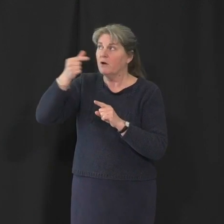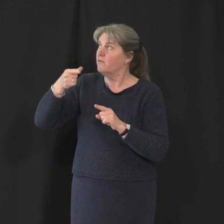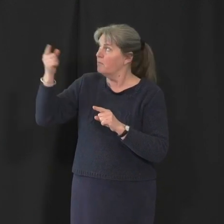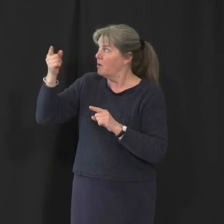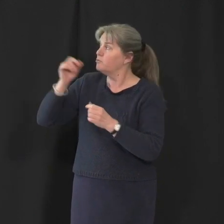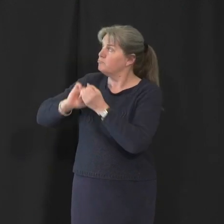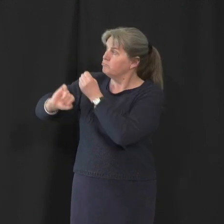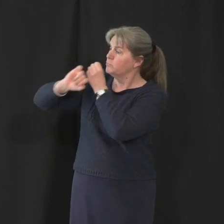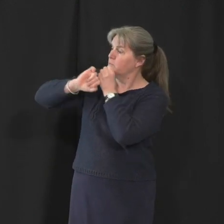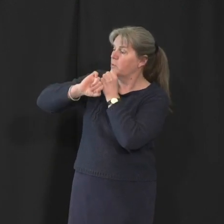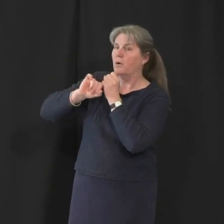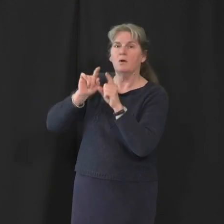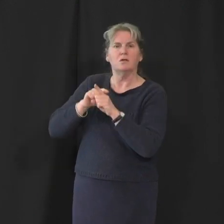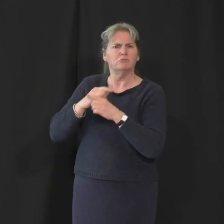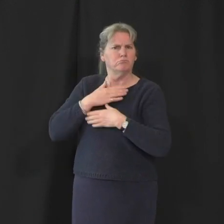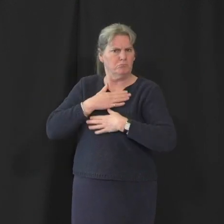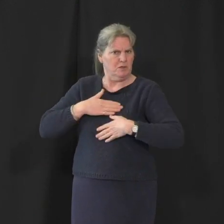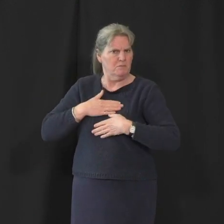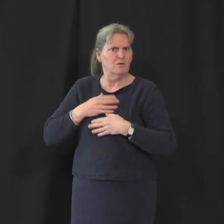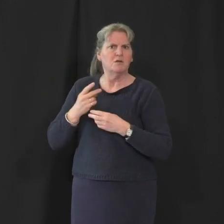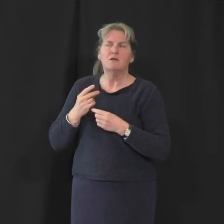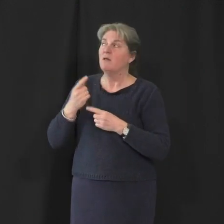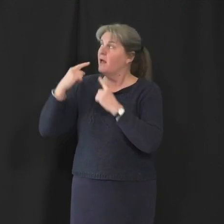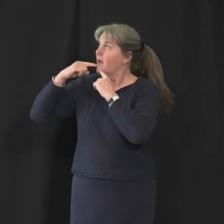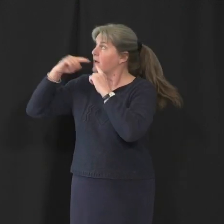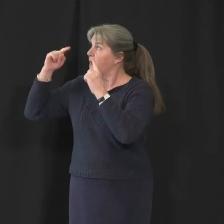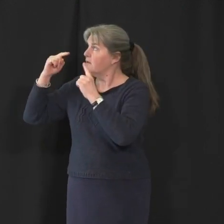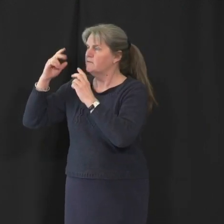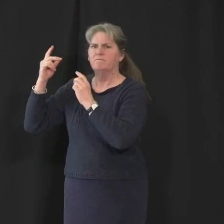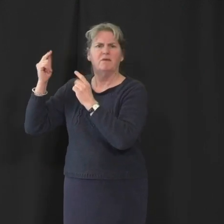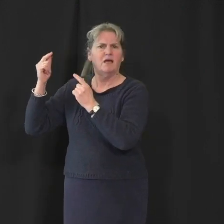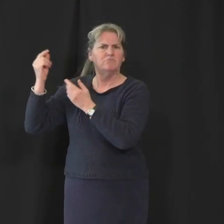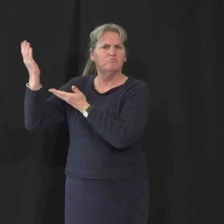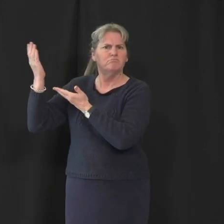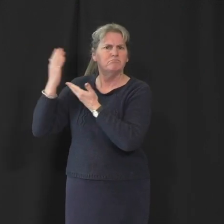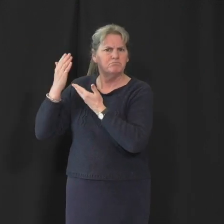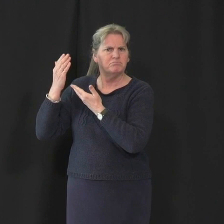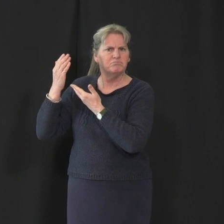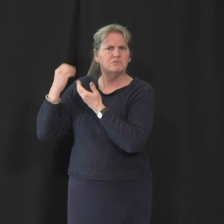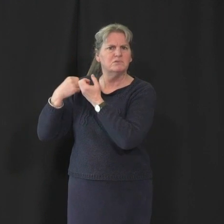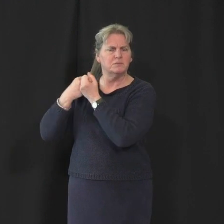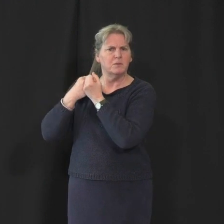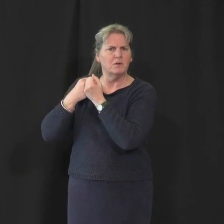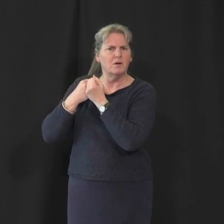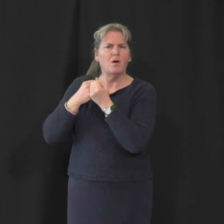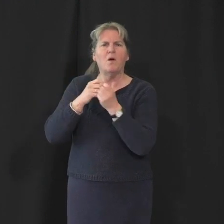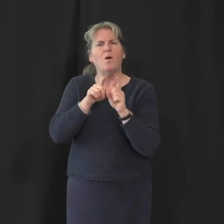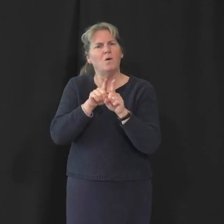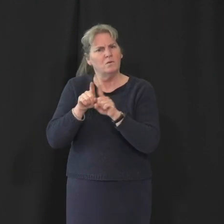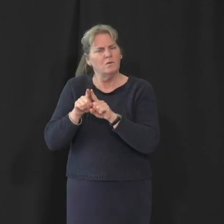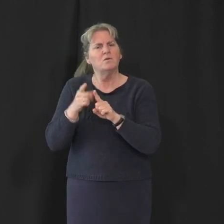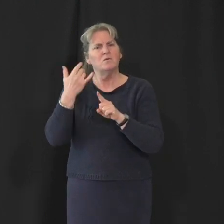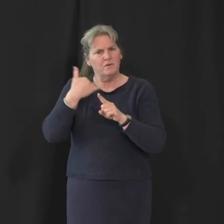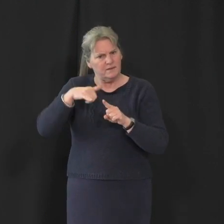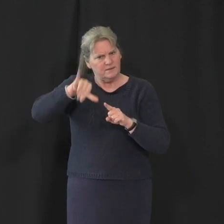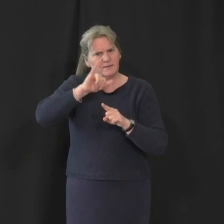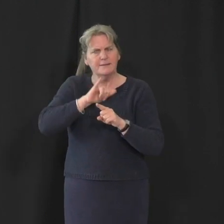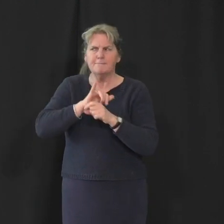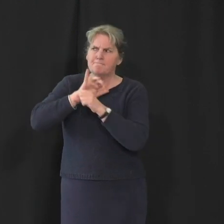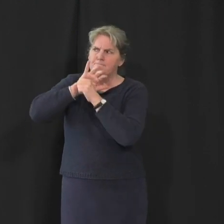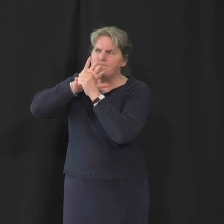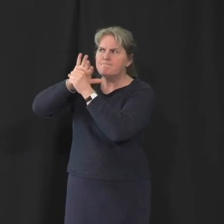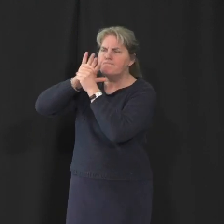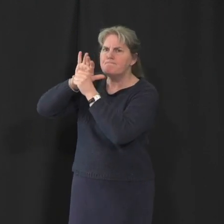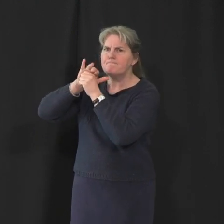government, and we appreciate how quickly these announcements are being made. That being said, we are pushing our colleagues